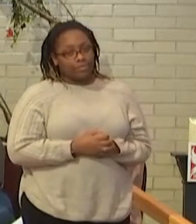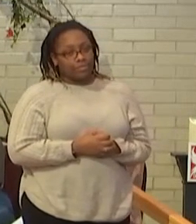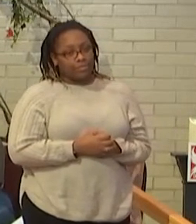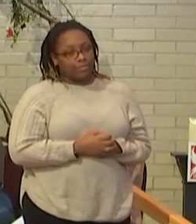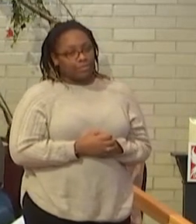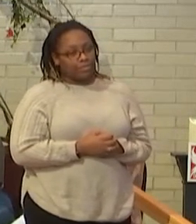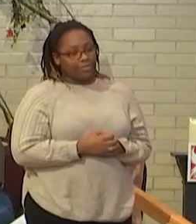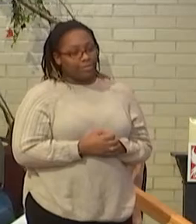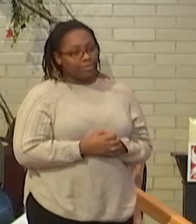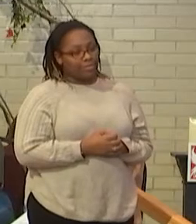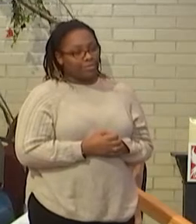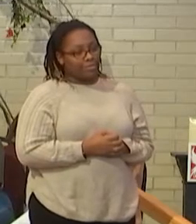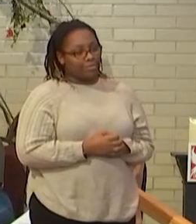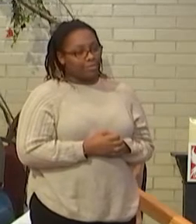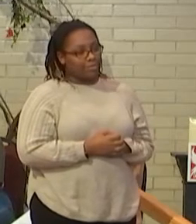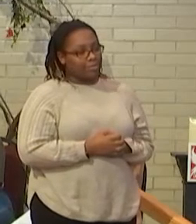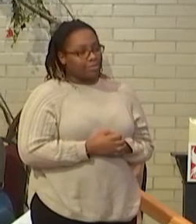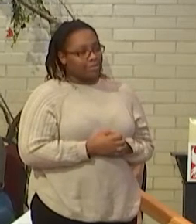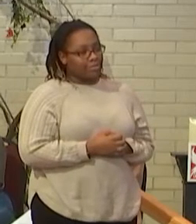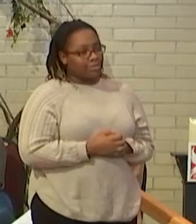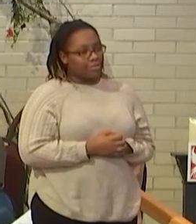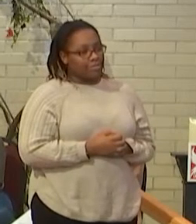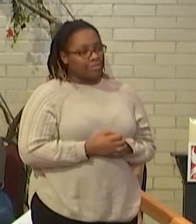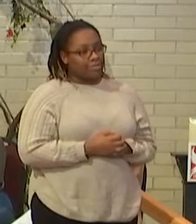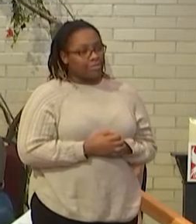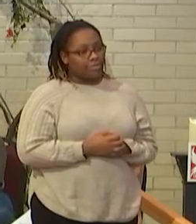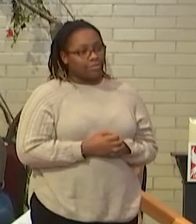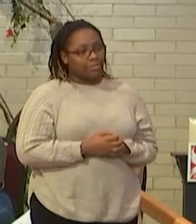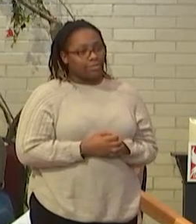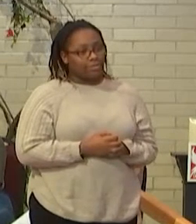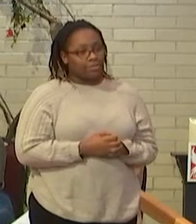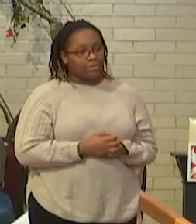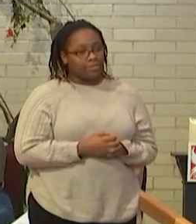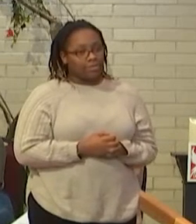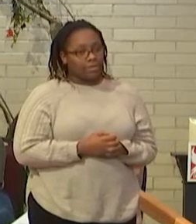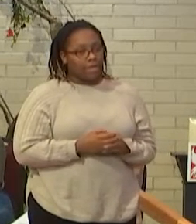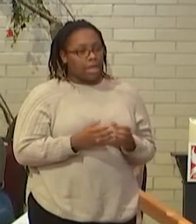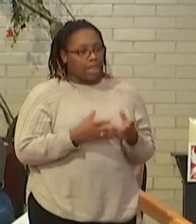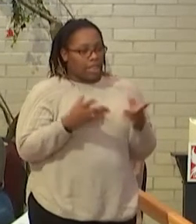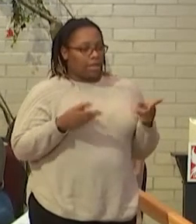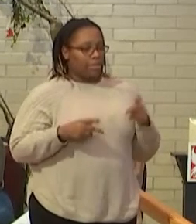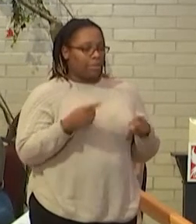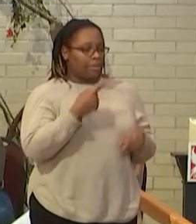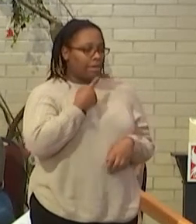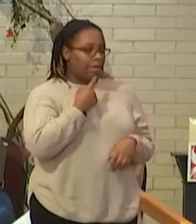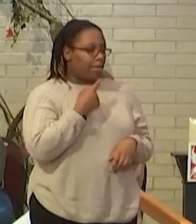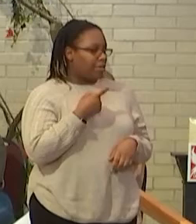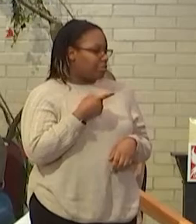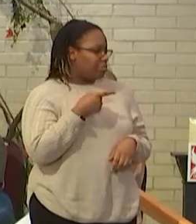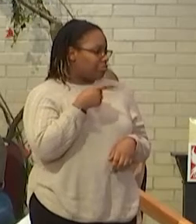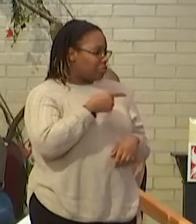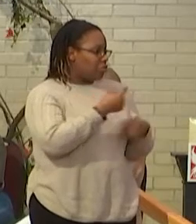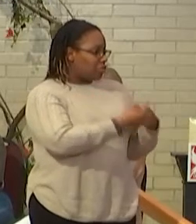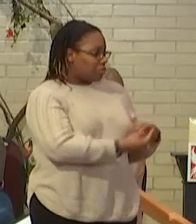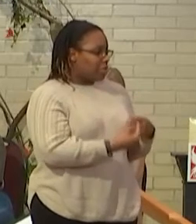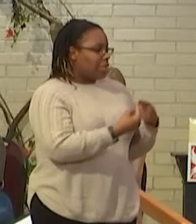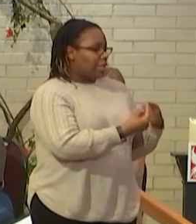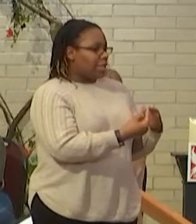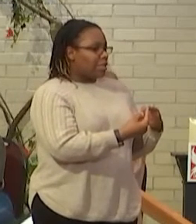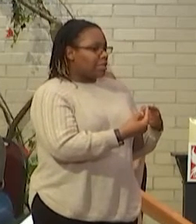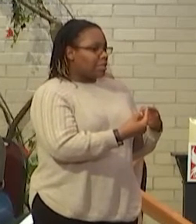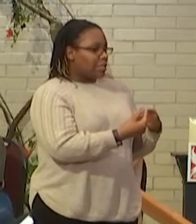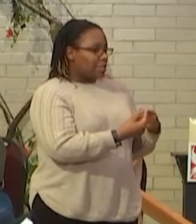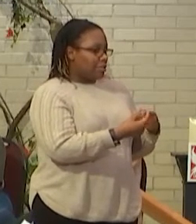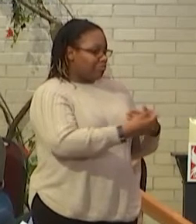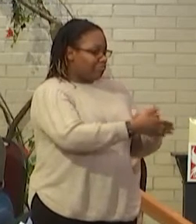let me start over. A lot of people may notice that it looks like I'm struggling with like picking up a box or picking up